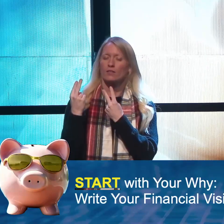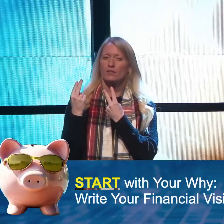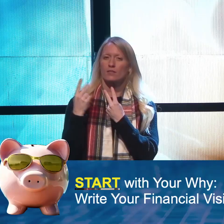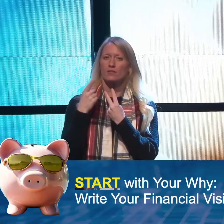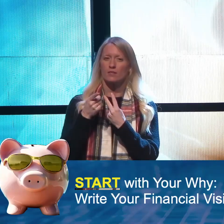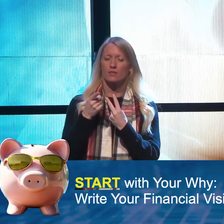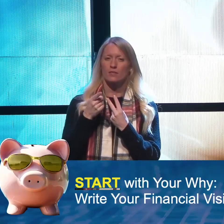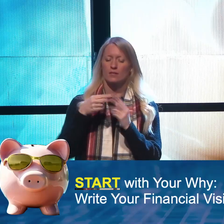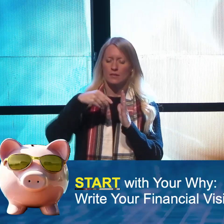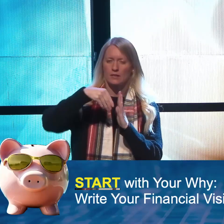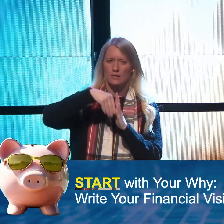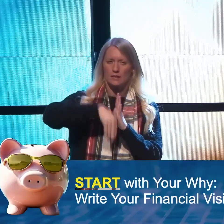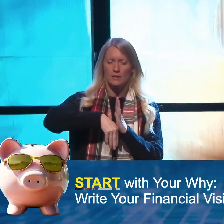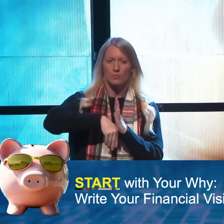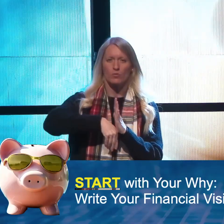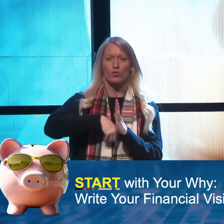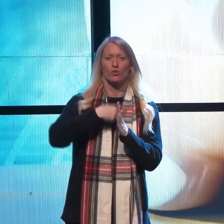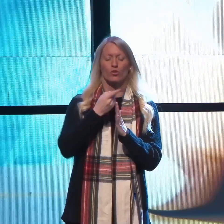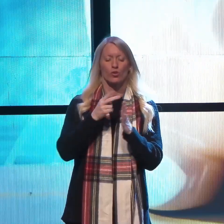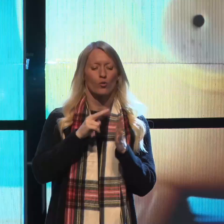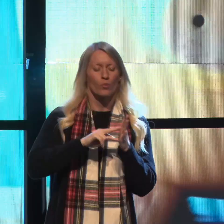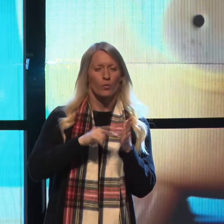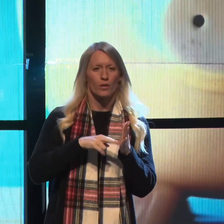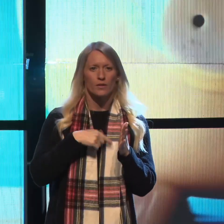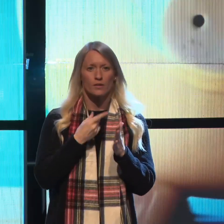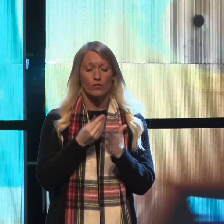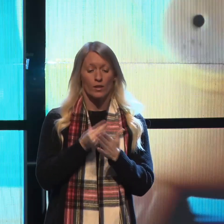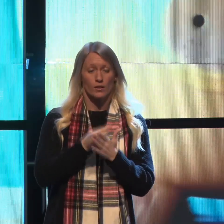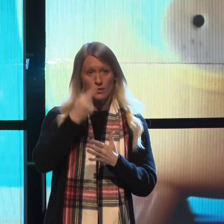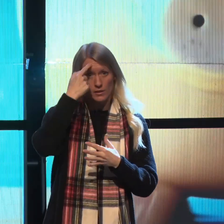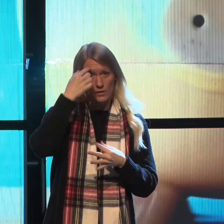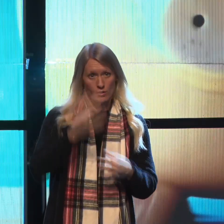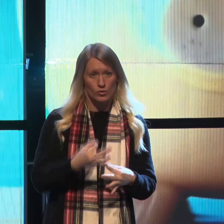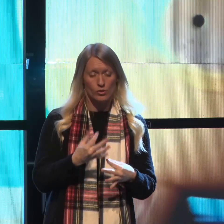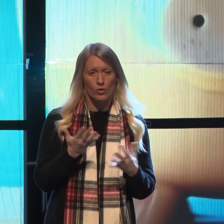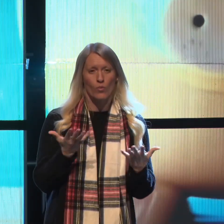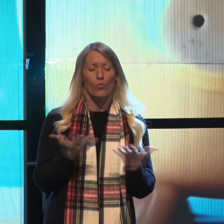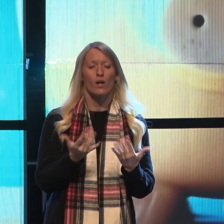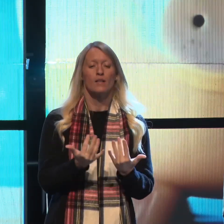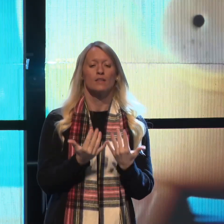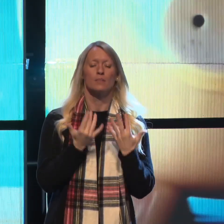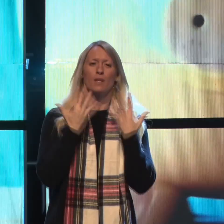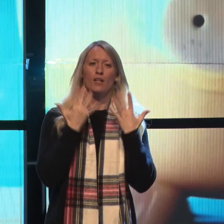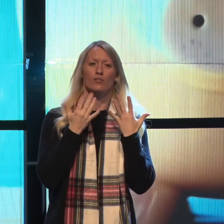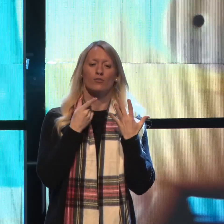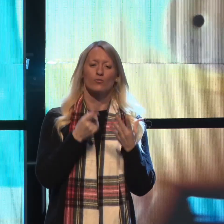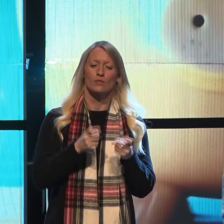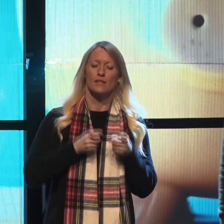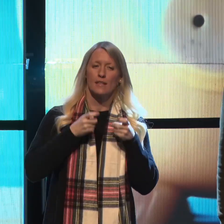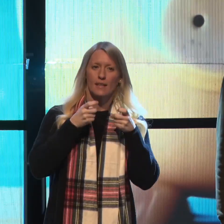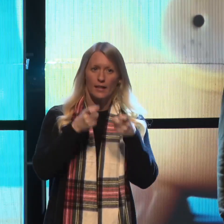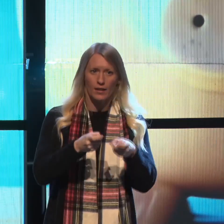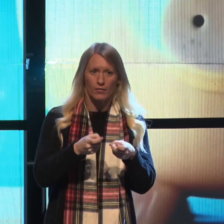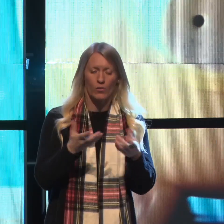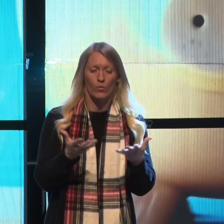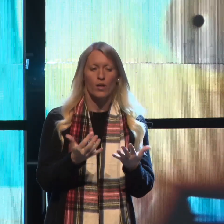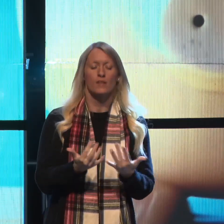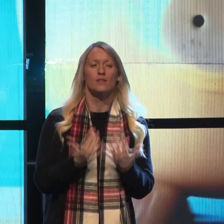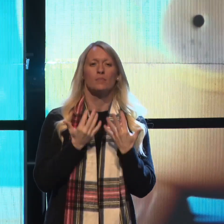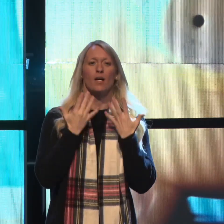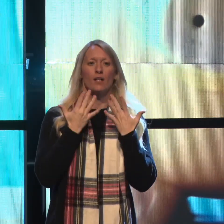purpose behind your financial decisions. What inspires you to give? What inspires you to